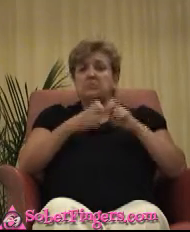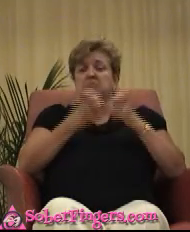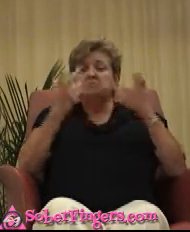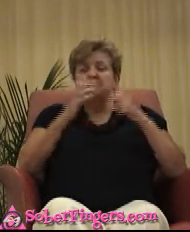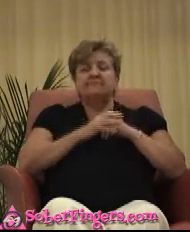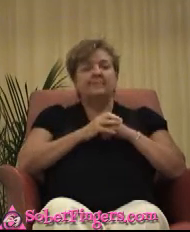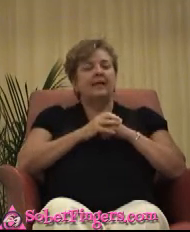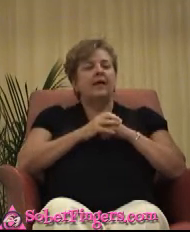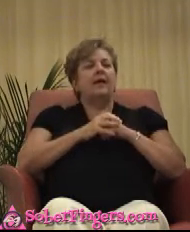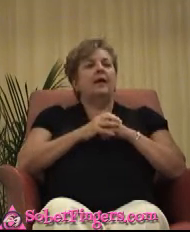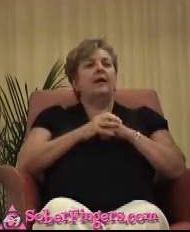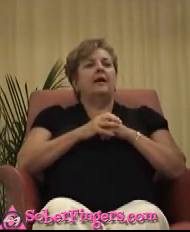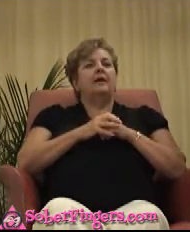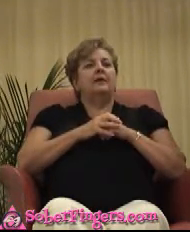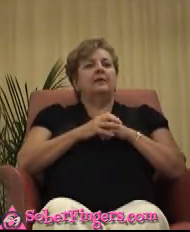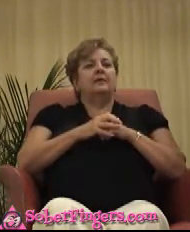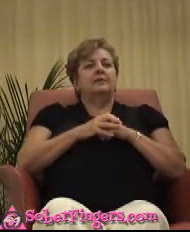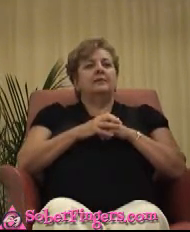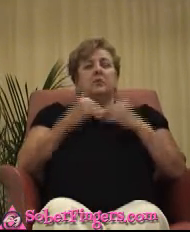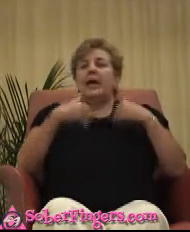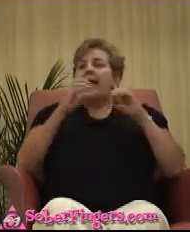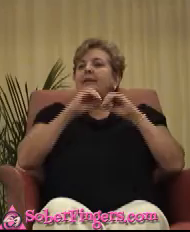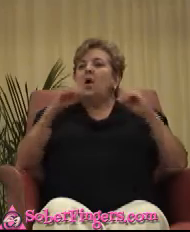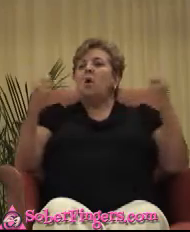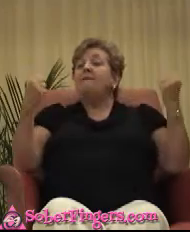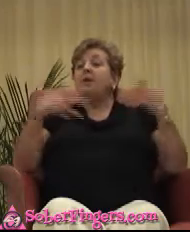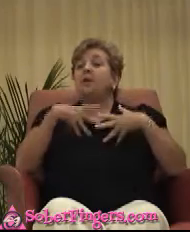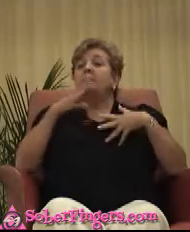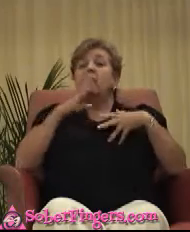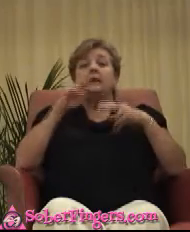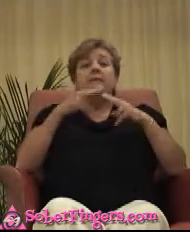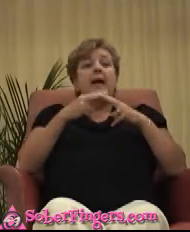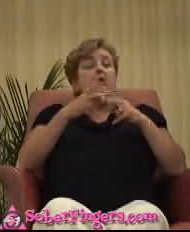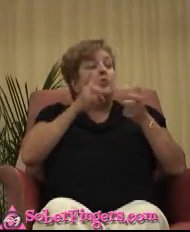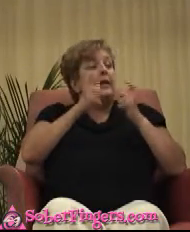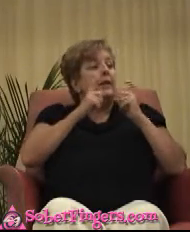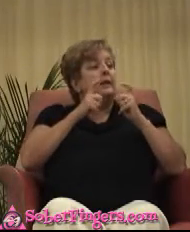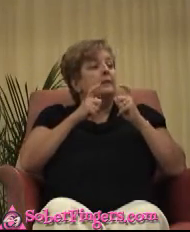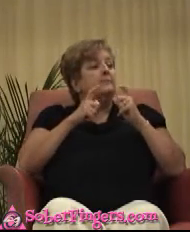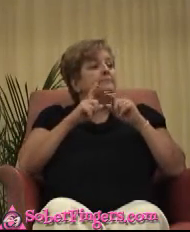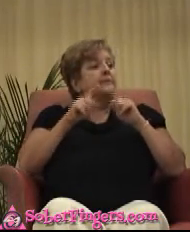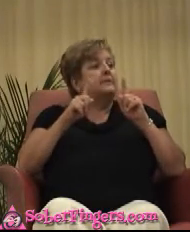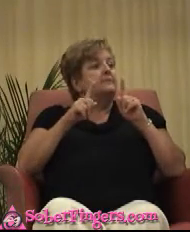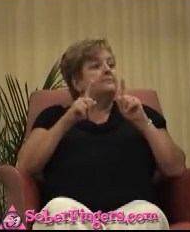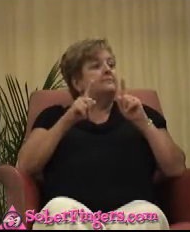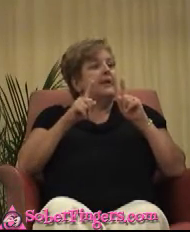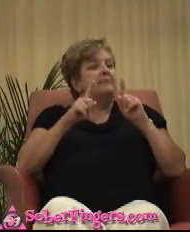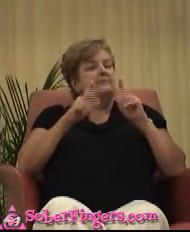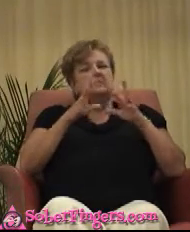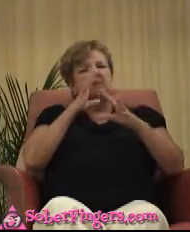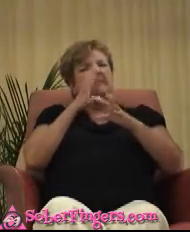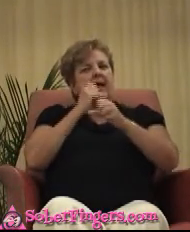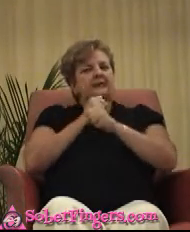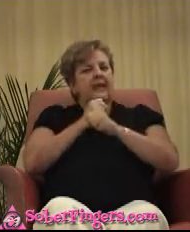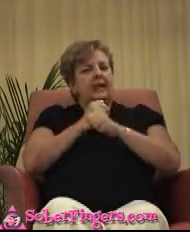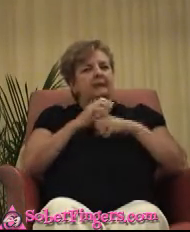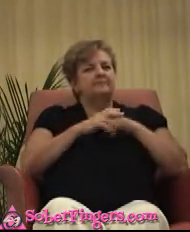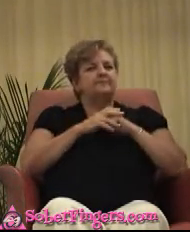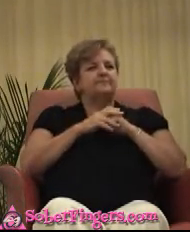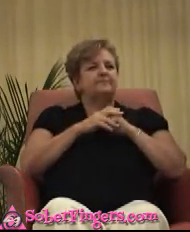And so I had no fear of talking about drinking. I just did. It wasn't a problem with me, but it just never came up. I'm fascinated by that. Just amazed that that never occurred.